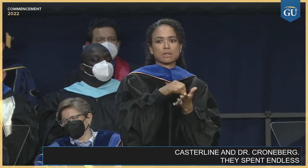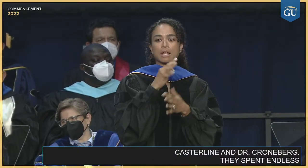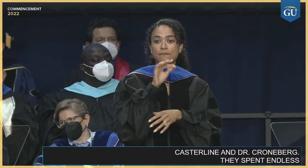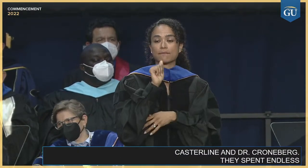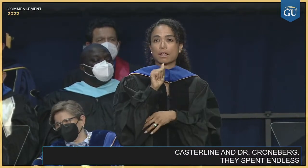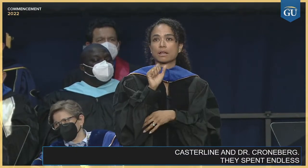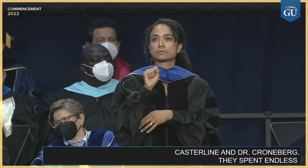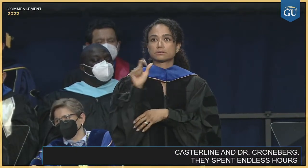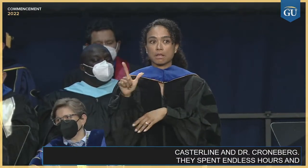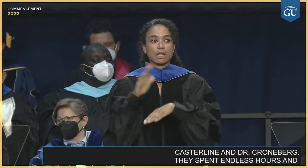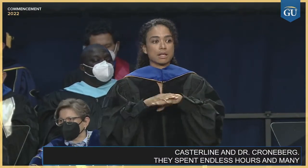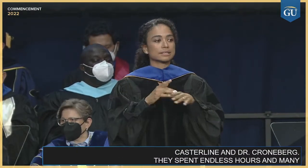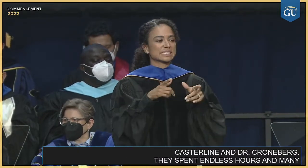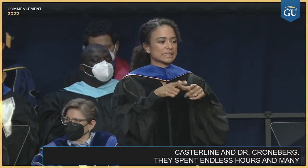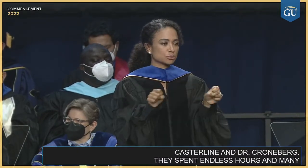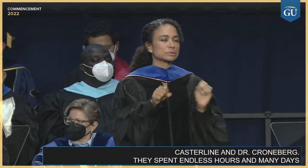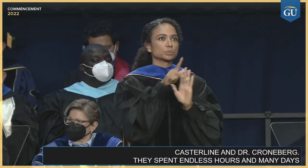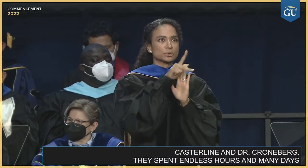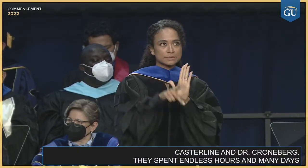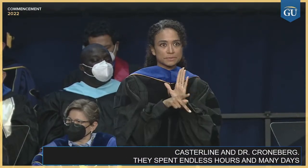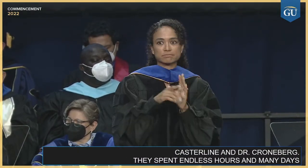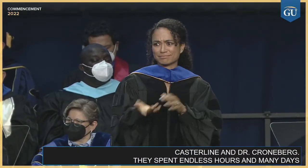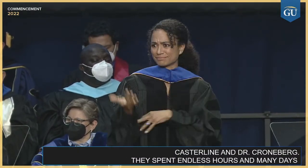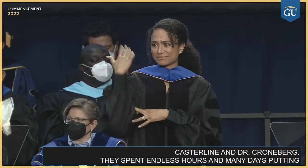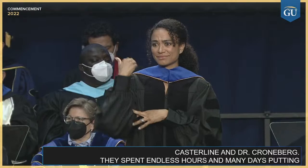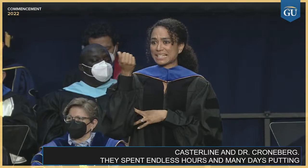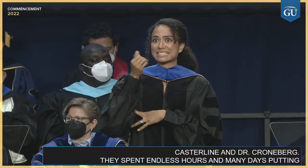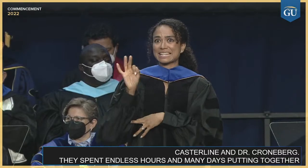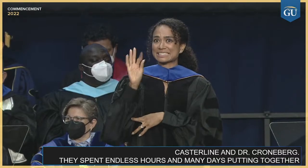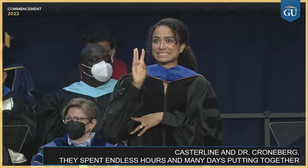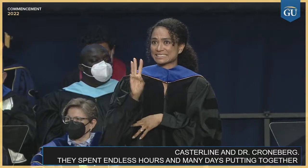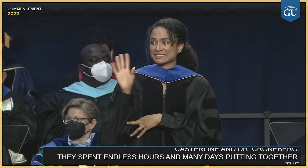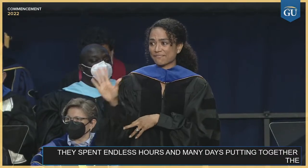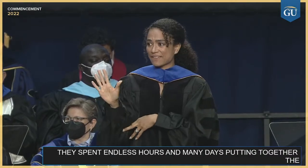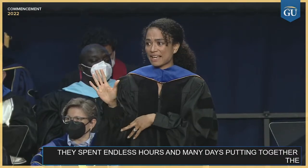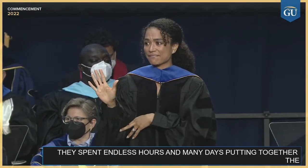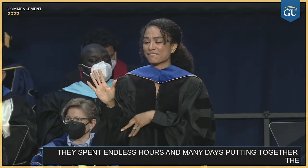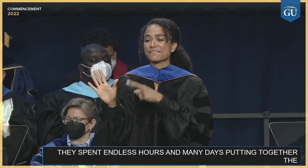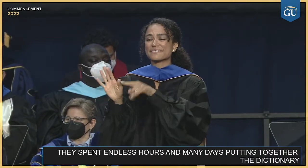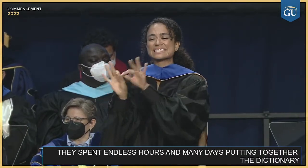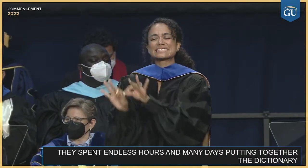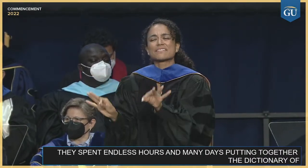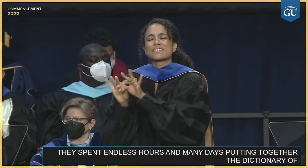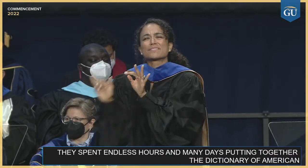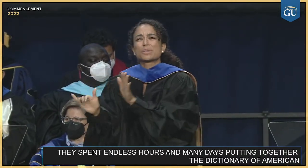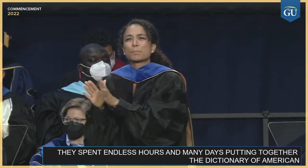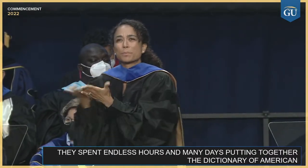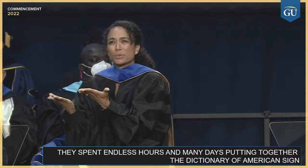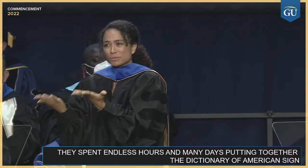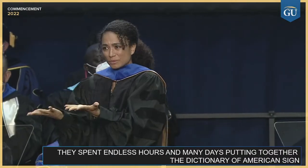the Dictionary of American Sign Language on Linguistic Principles in 1965.